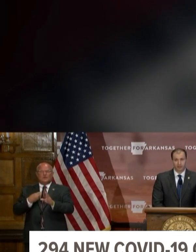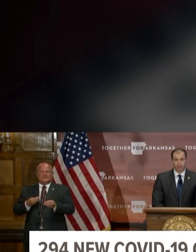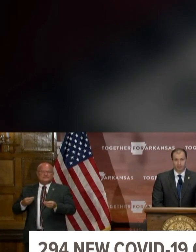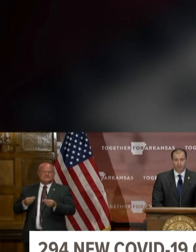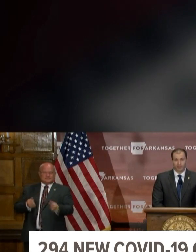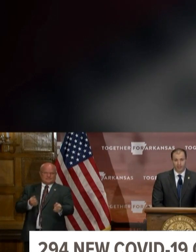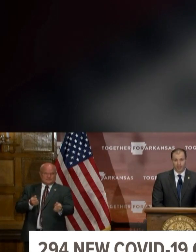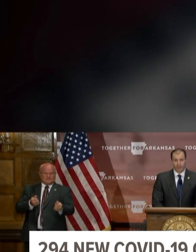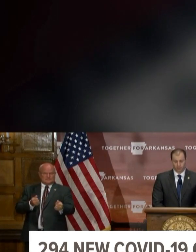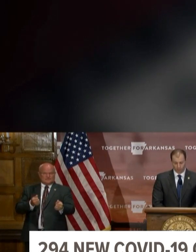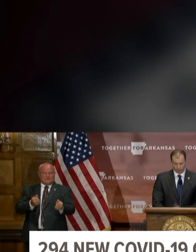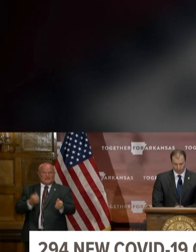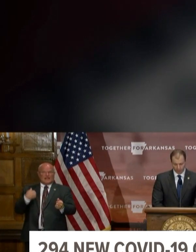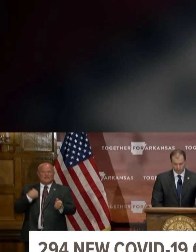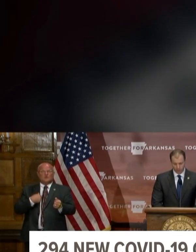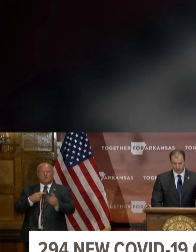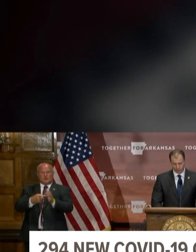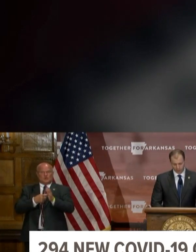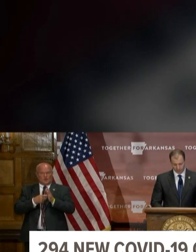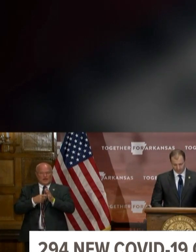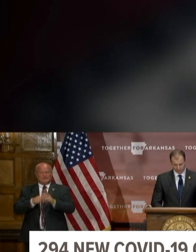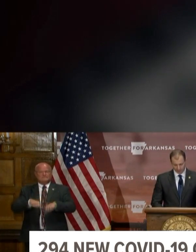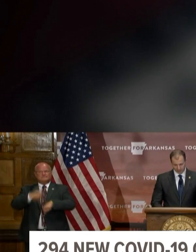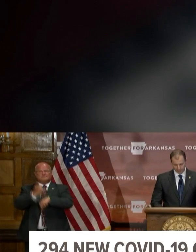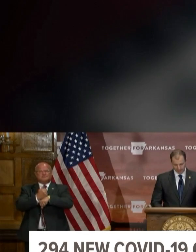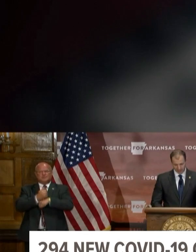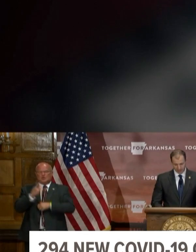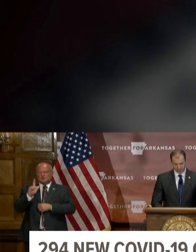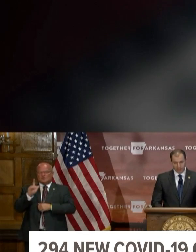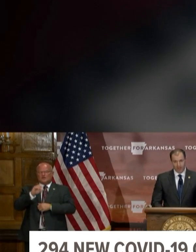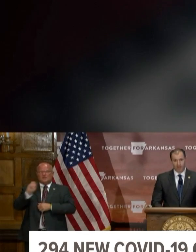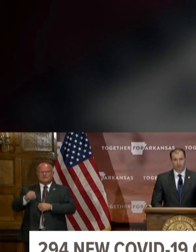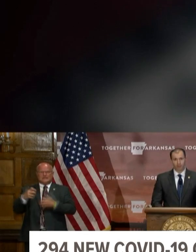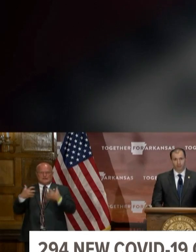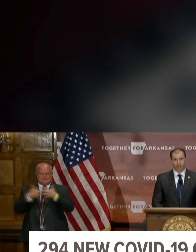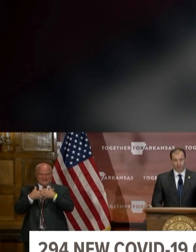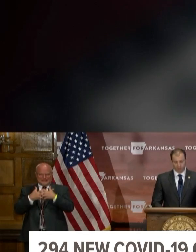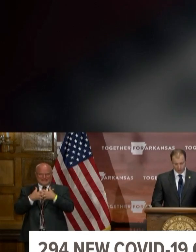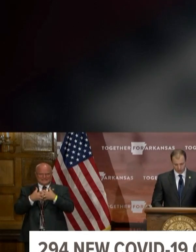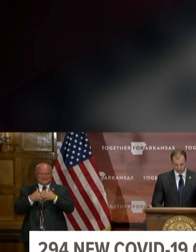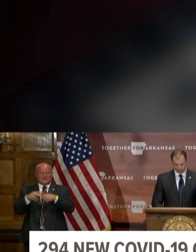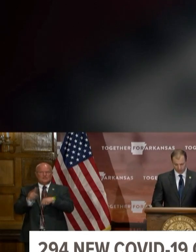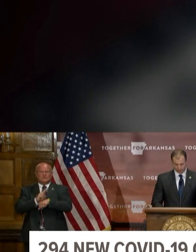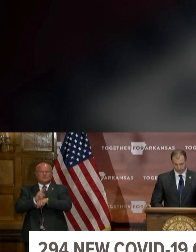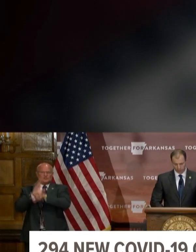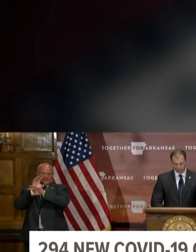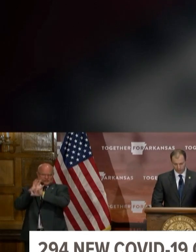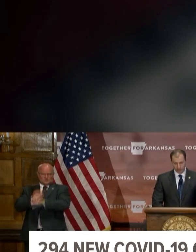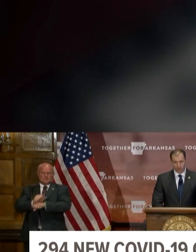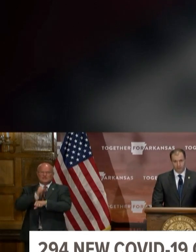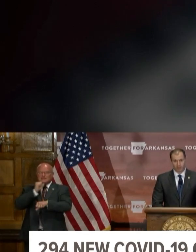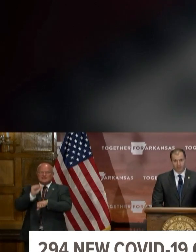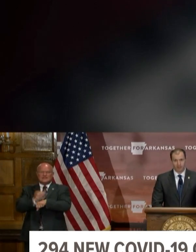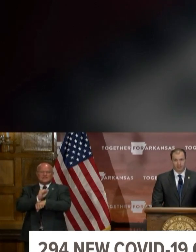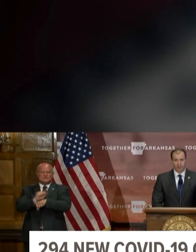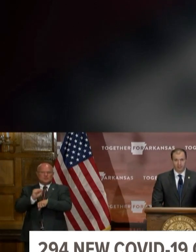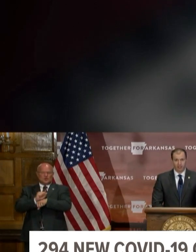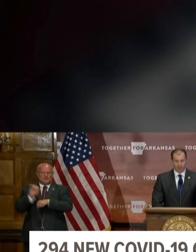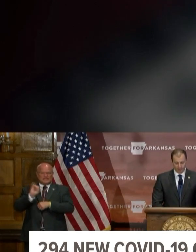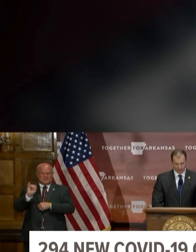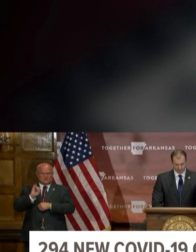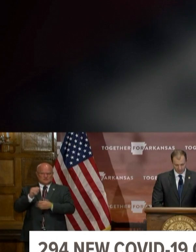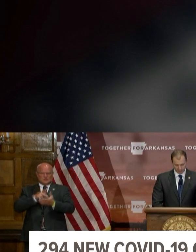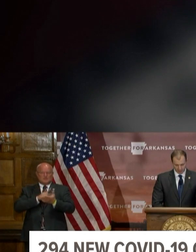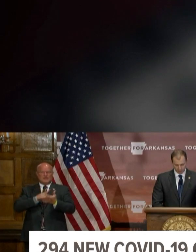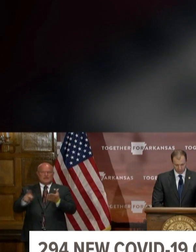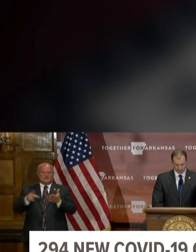funds available as we're required to put up a 25% match, and we're using our traditional unemployment insurance payments to